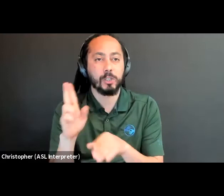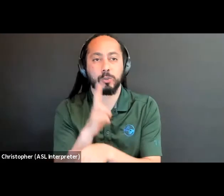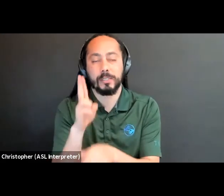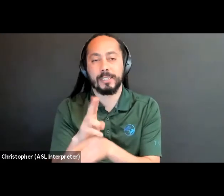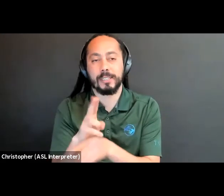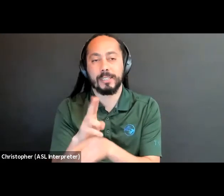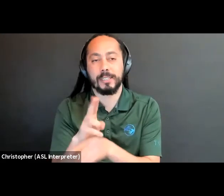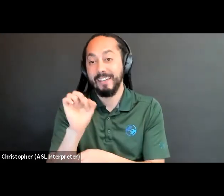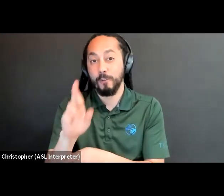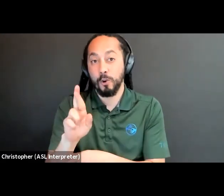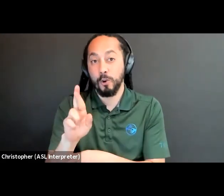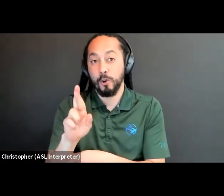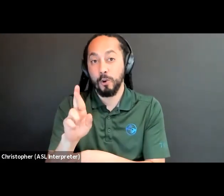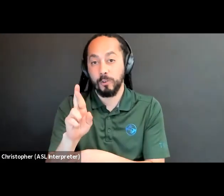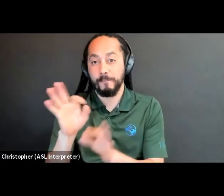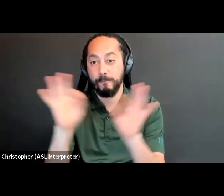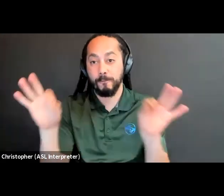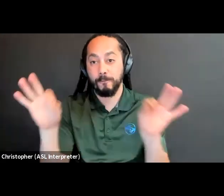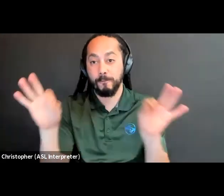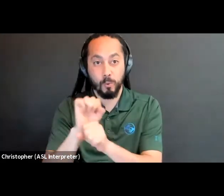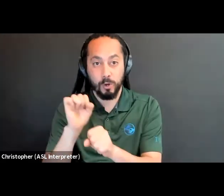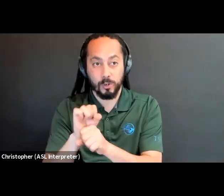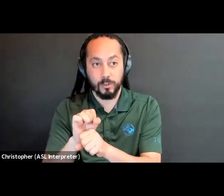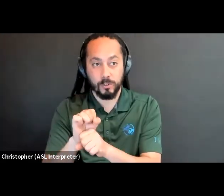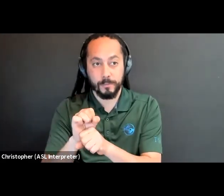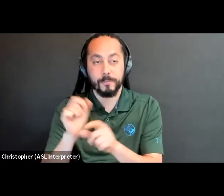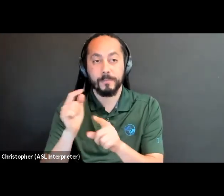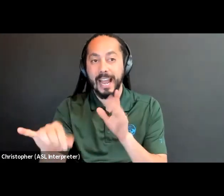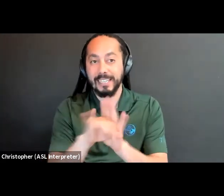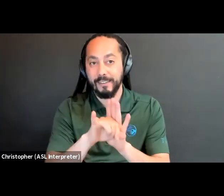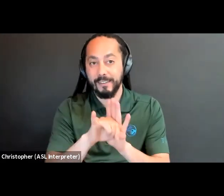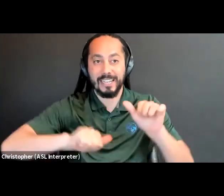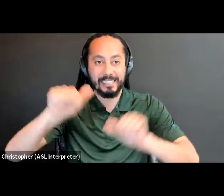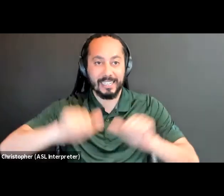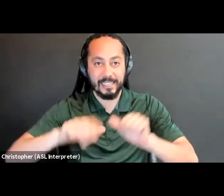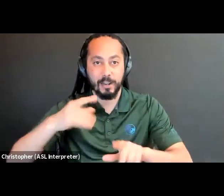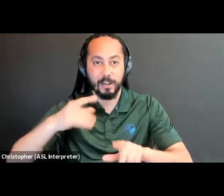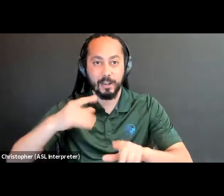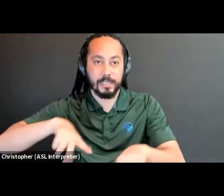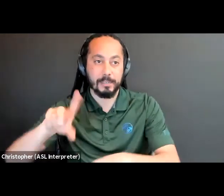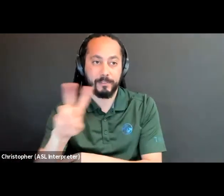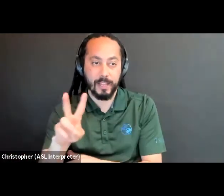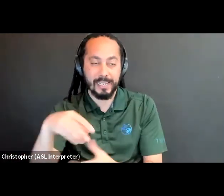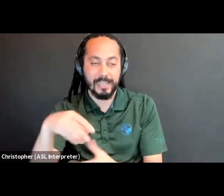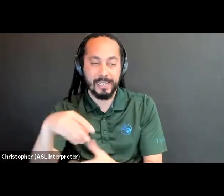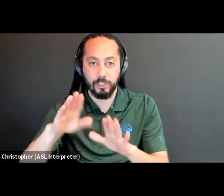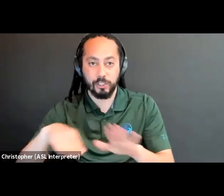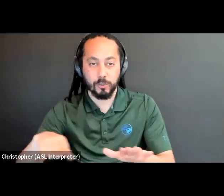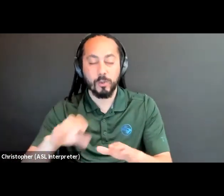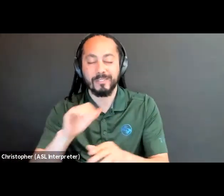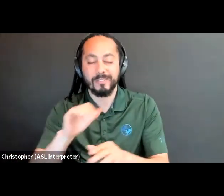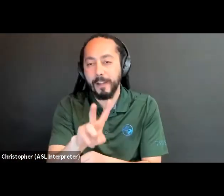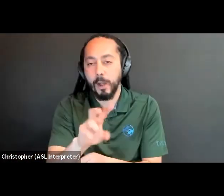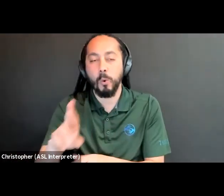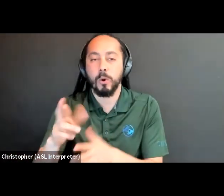SAFER approach to identifying, assessing, and responding to domestic violence or intimate partner violence in child